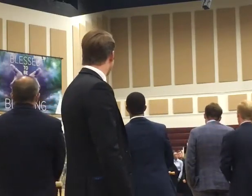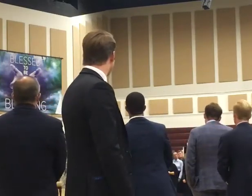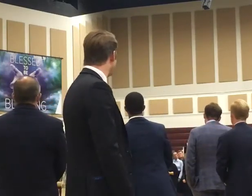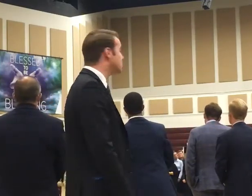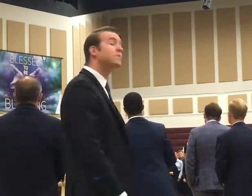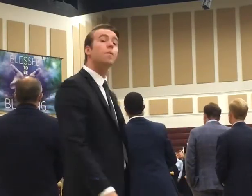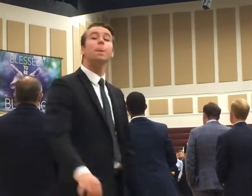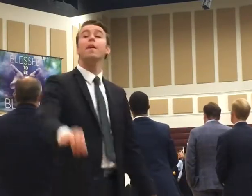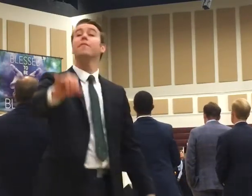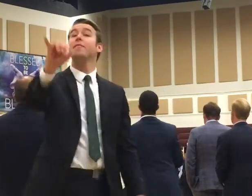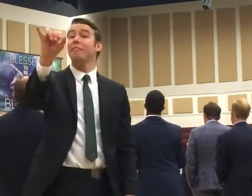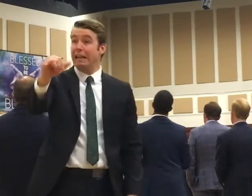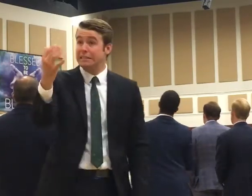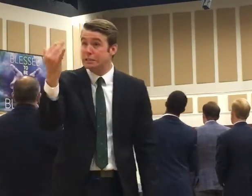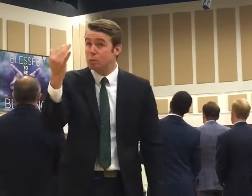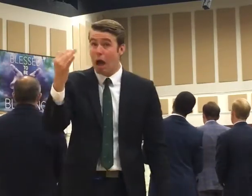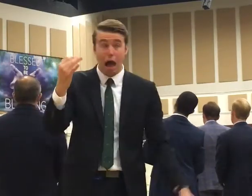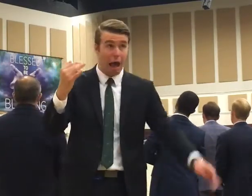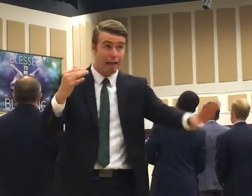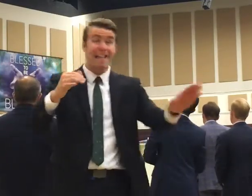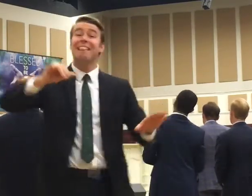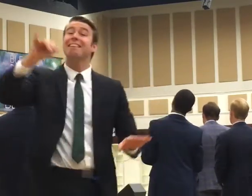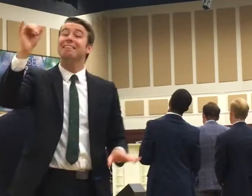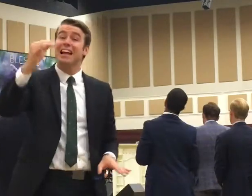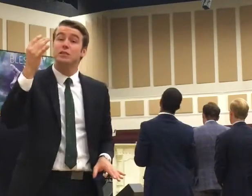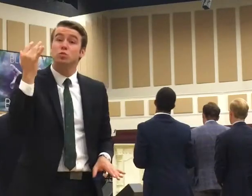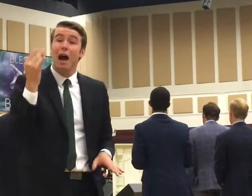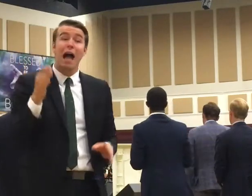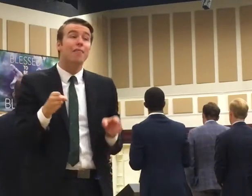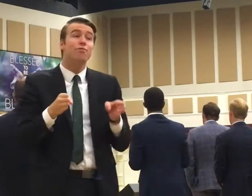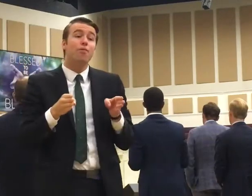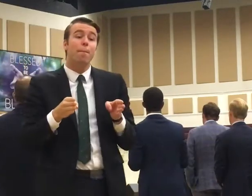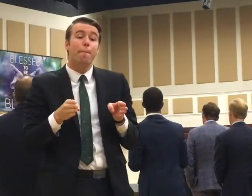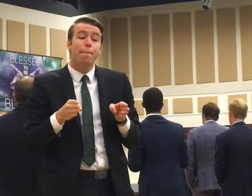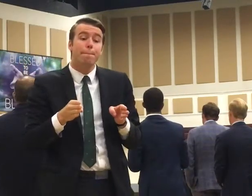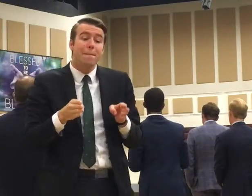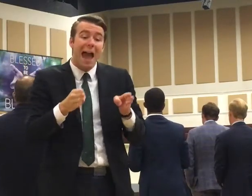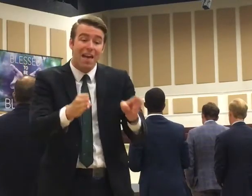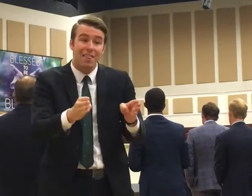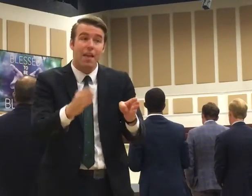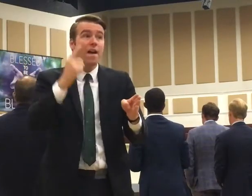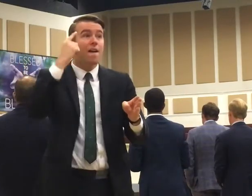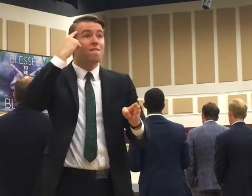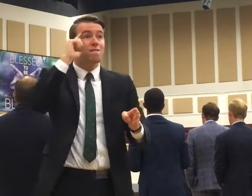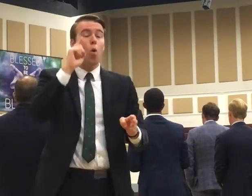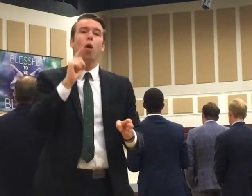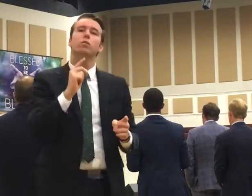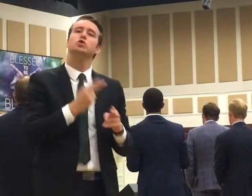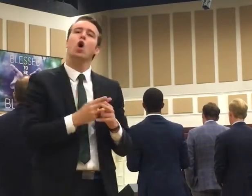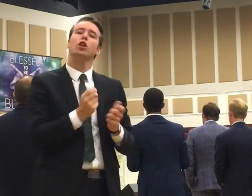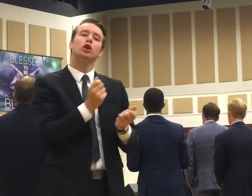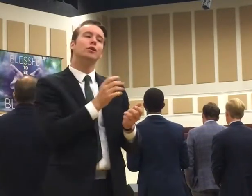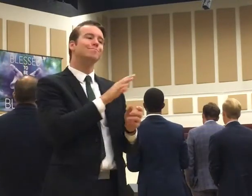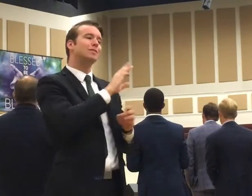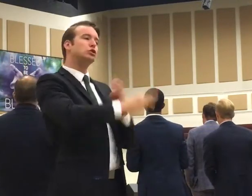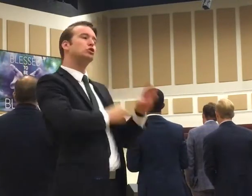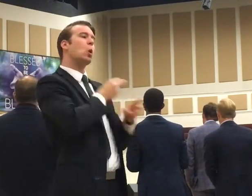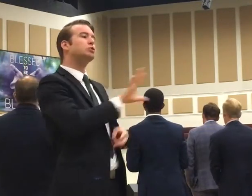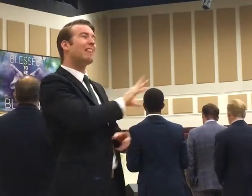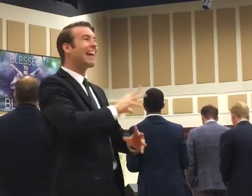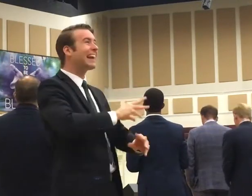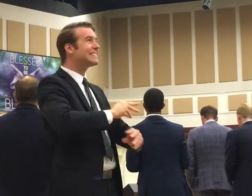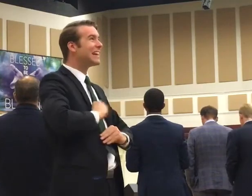This is why, hear me, this is why the path or the road for social acceptance can never